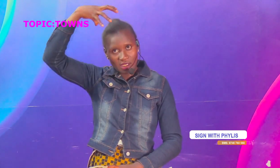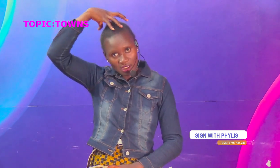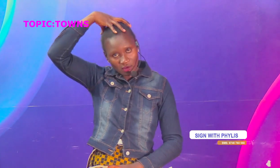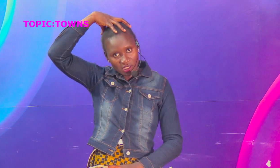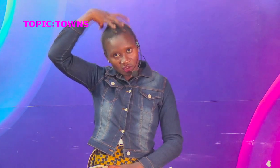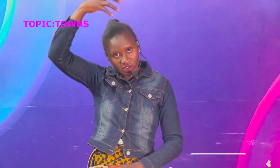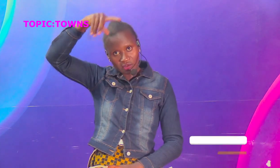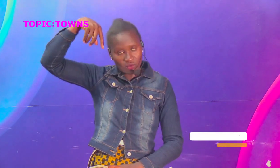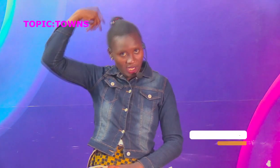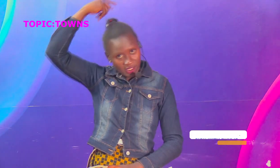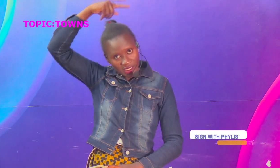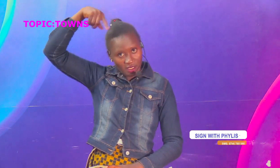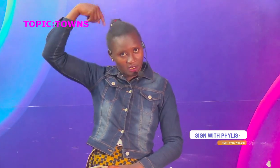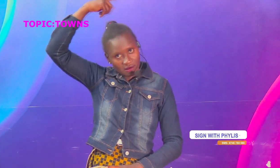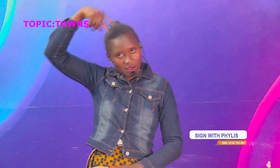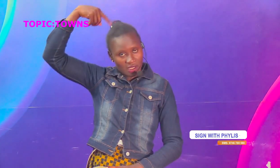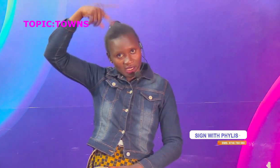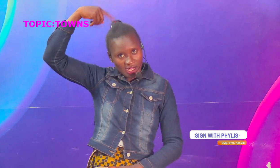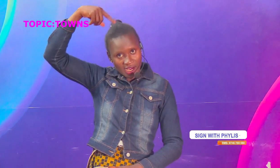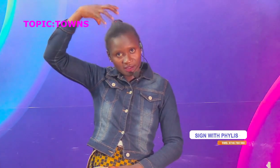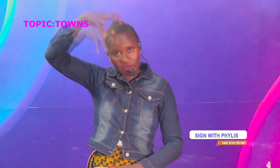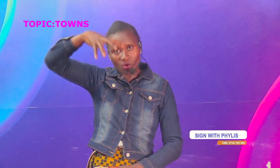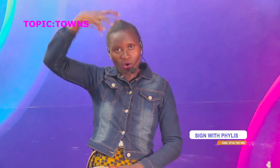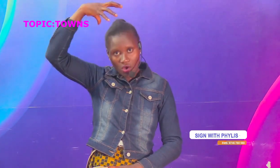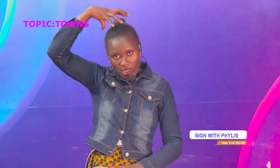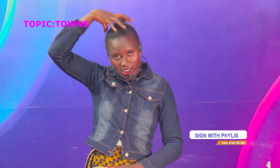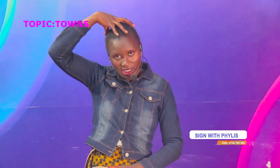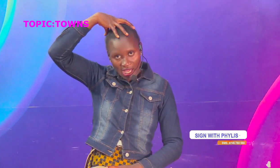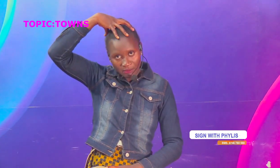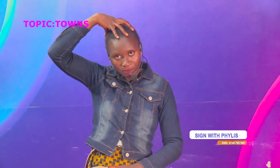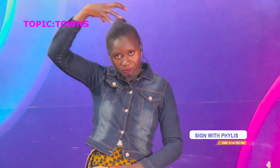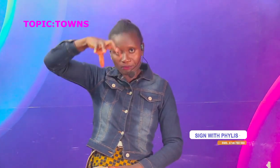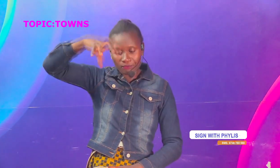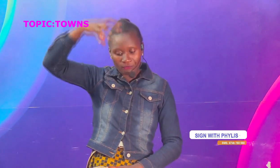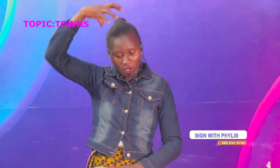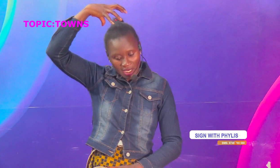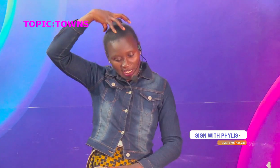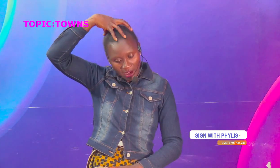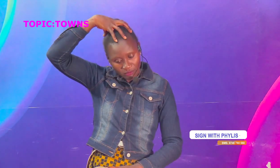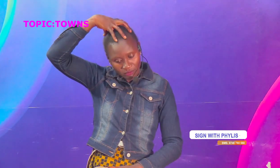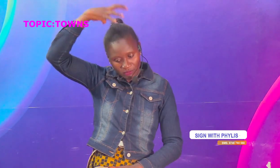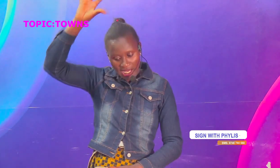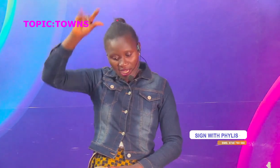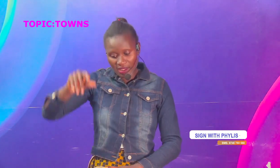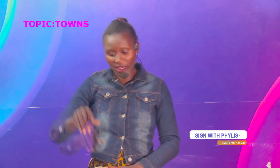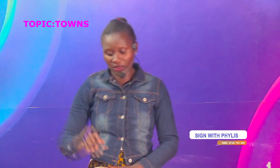they used to wear their hats. So Lam. Lam. And then also